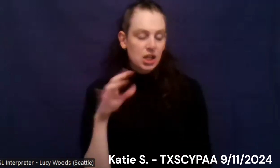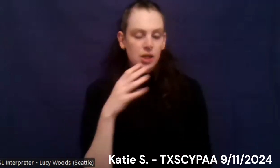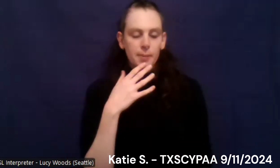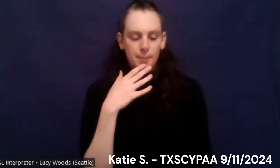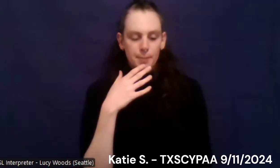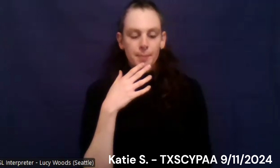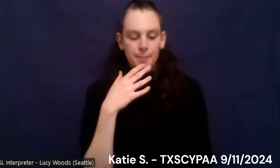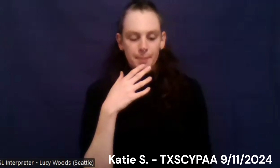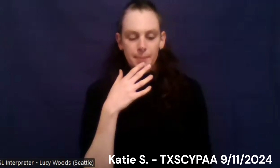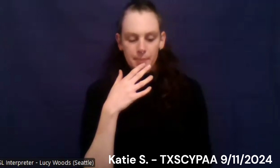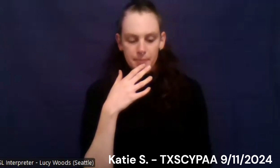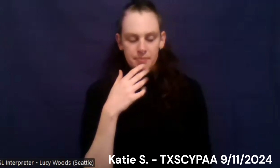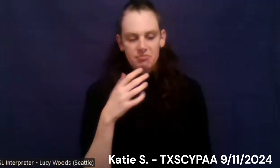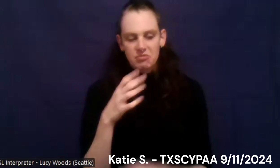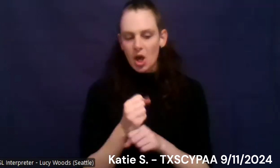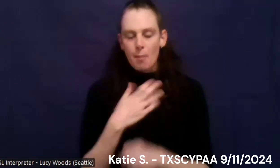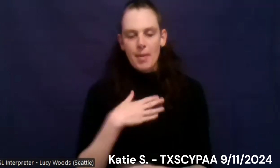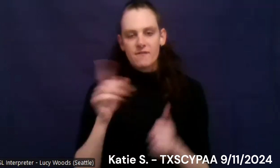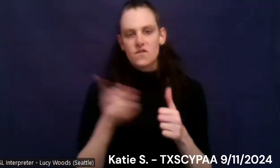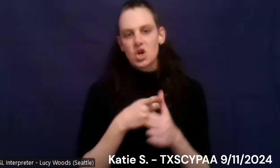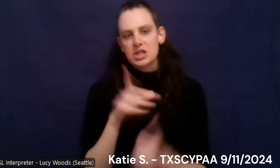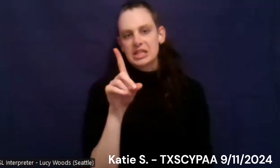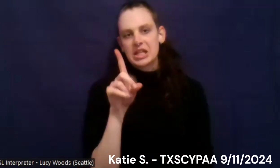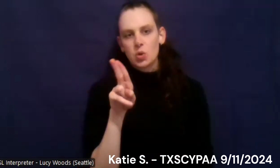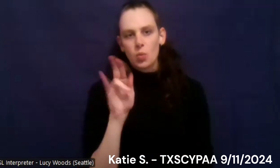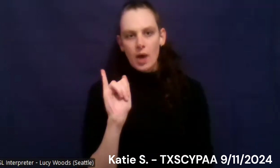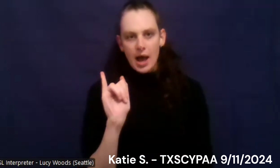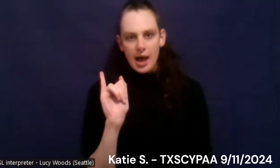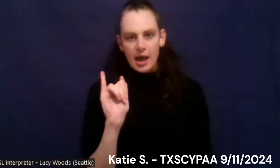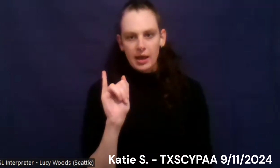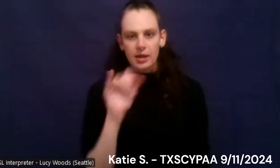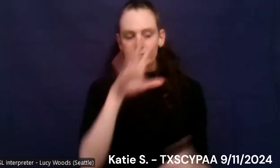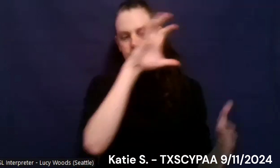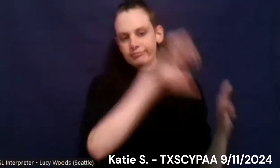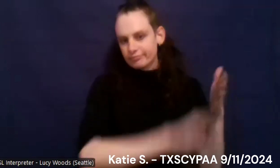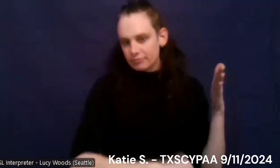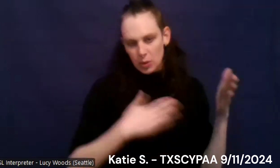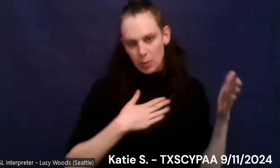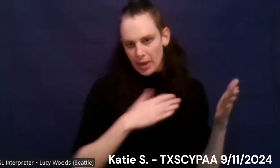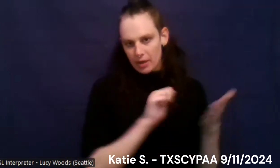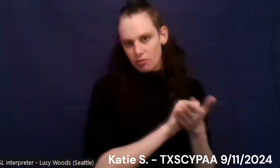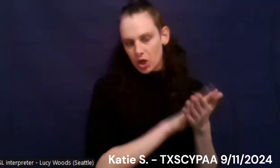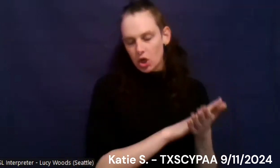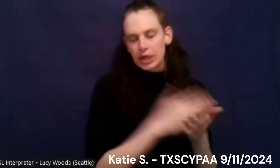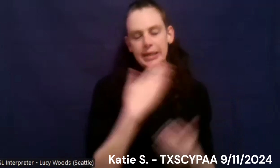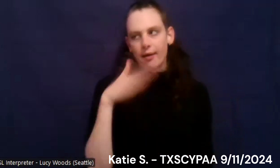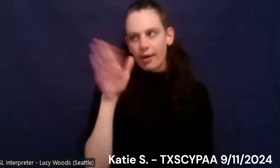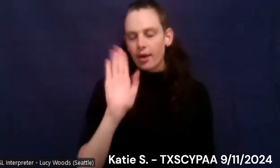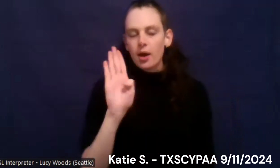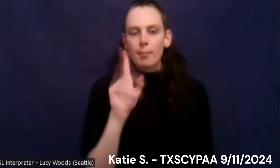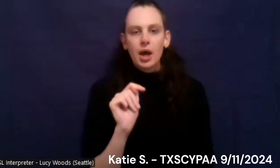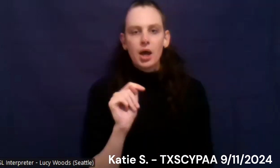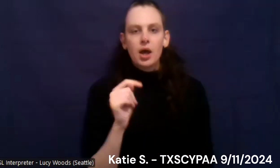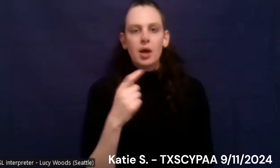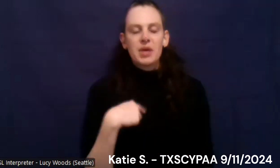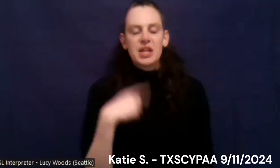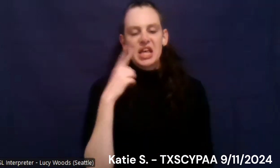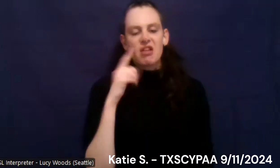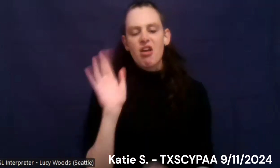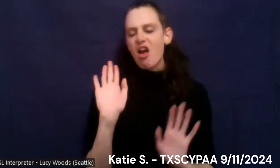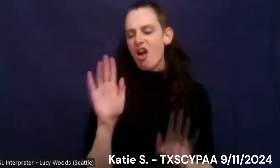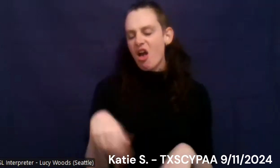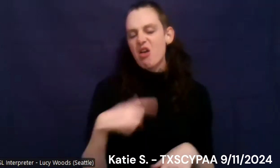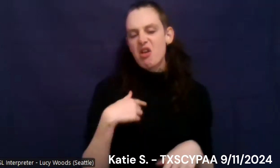my first DUI. It got expunged, God, but at that time I was like, oh, I'll push the envelope some